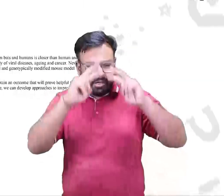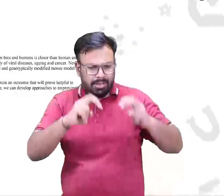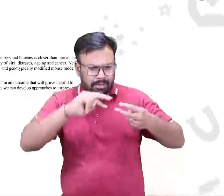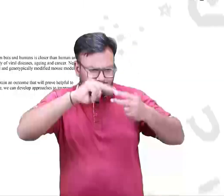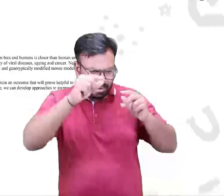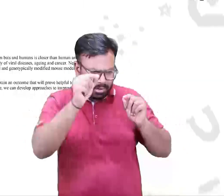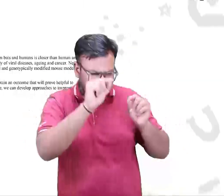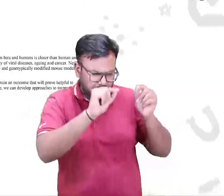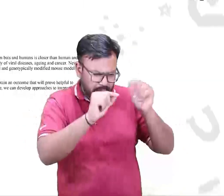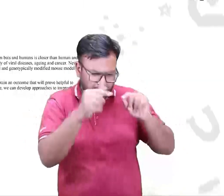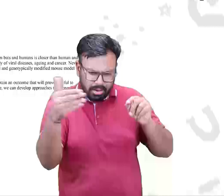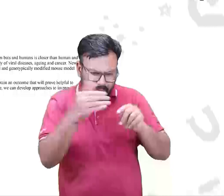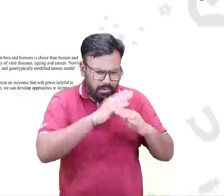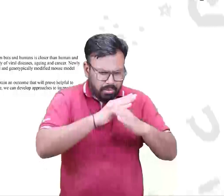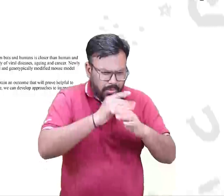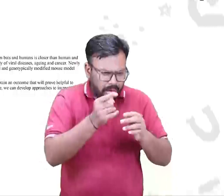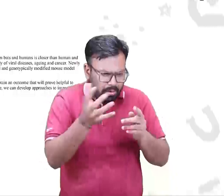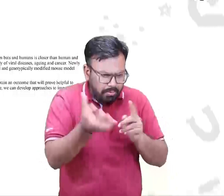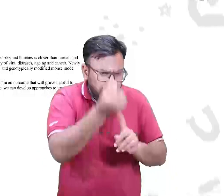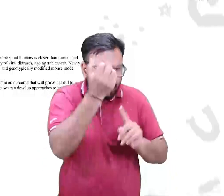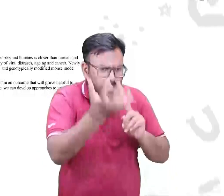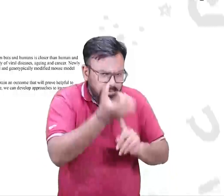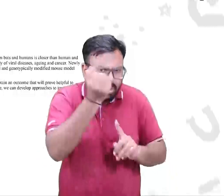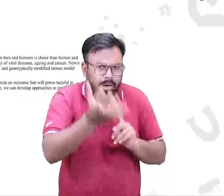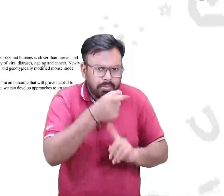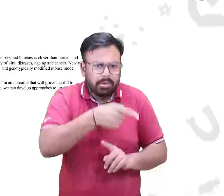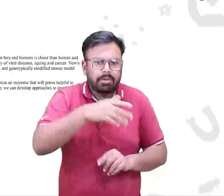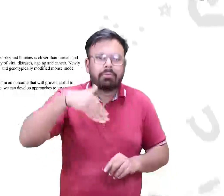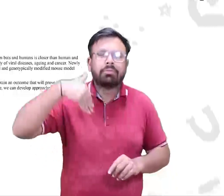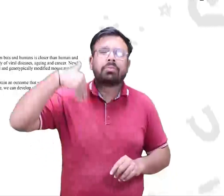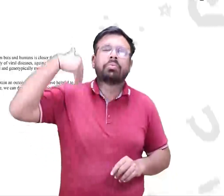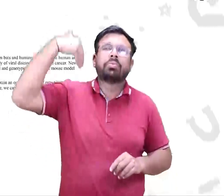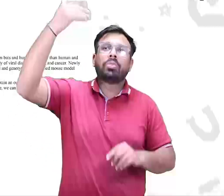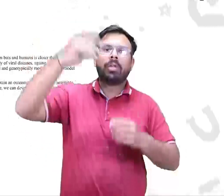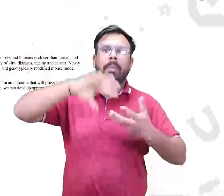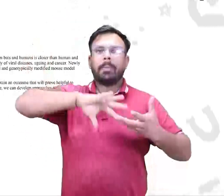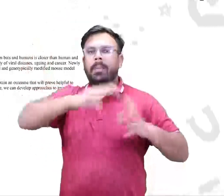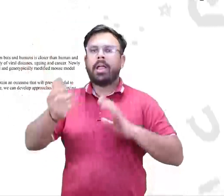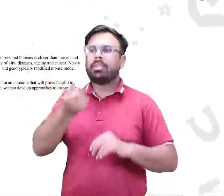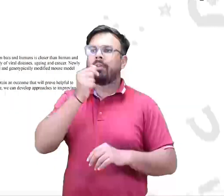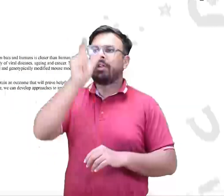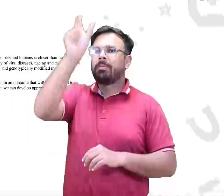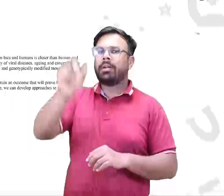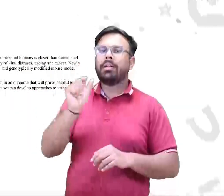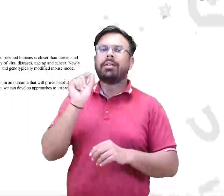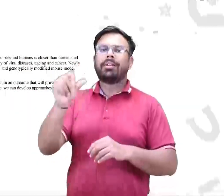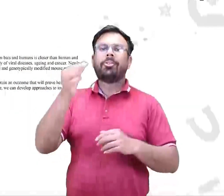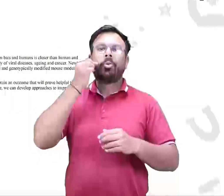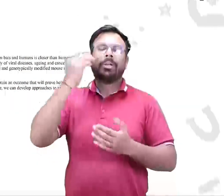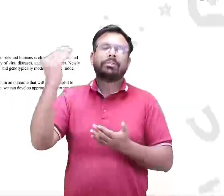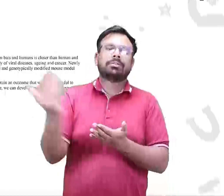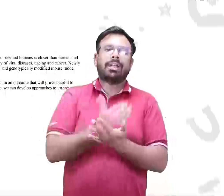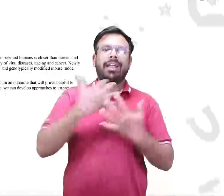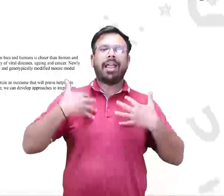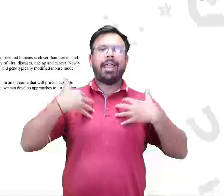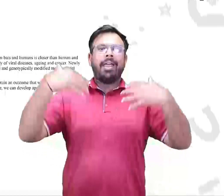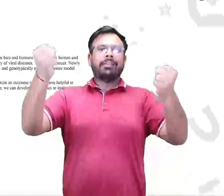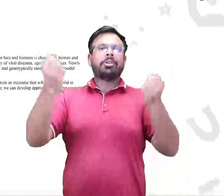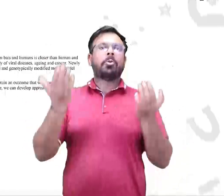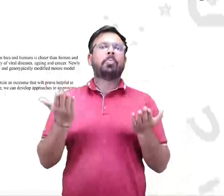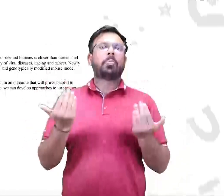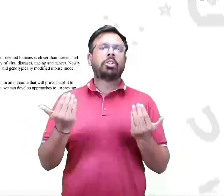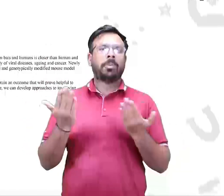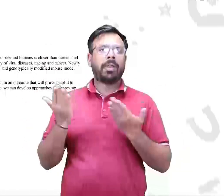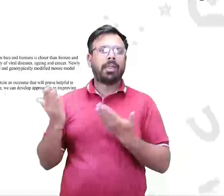chimeric having parts of different origins, model, and genotypically modified